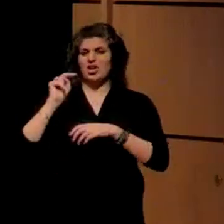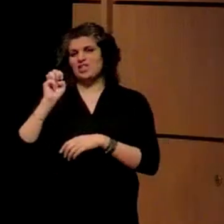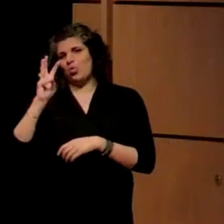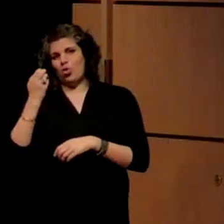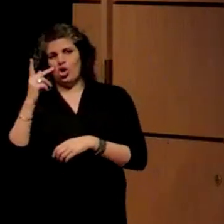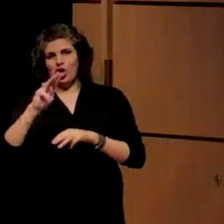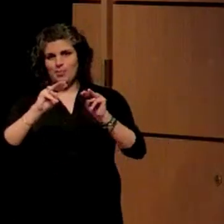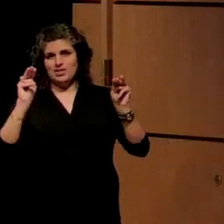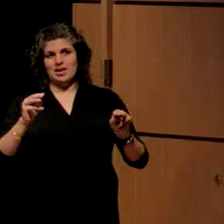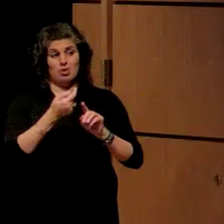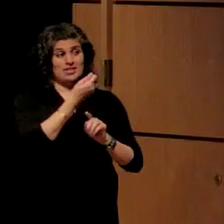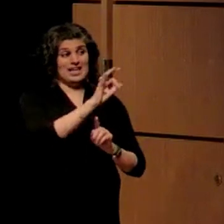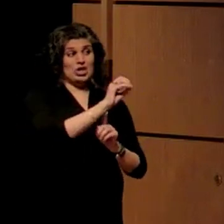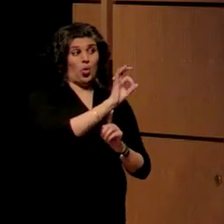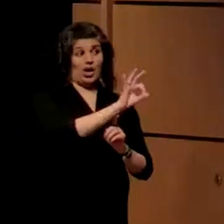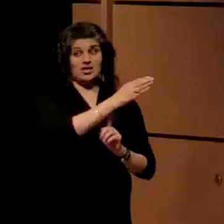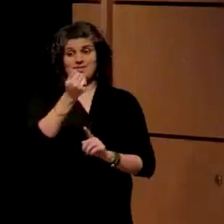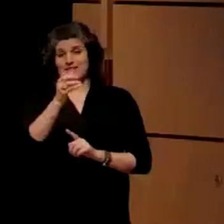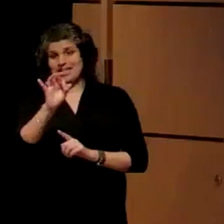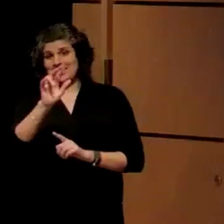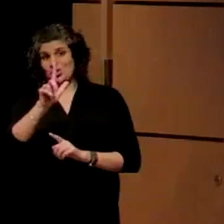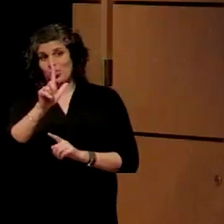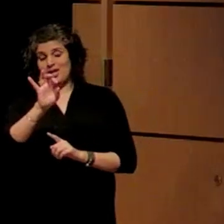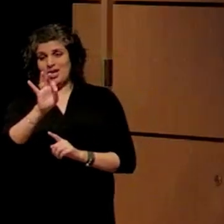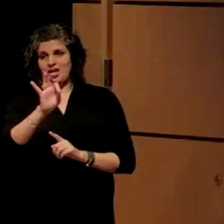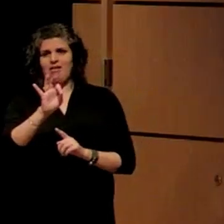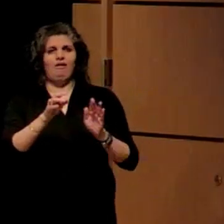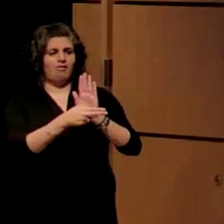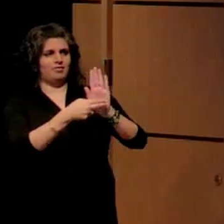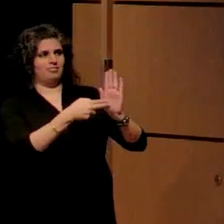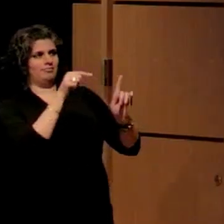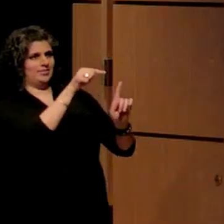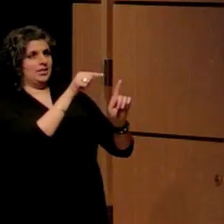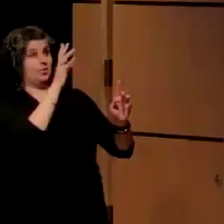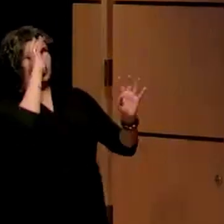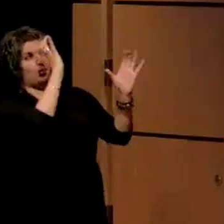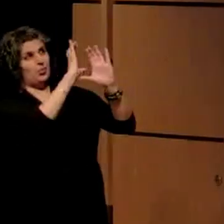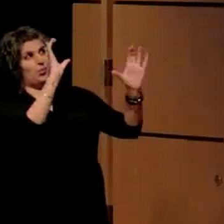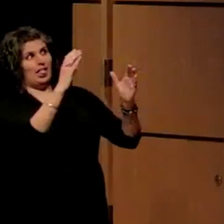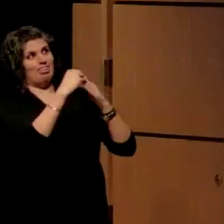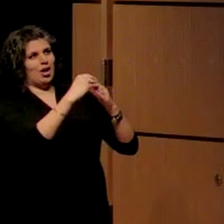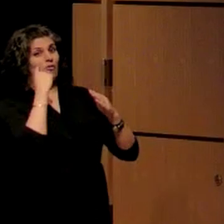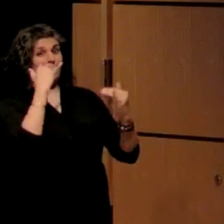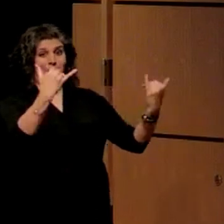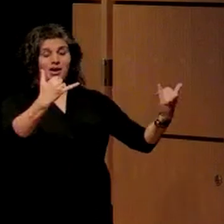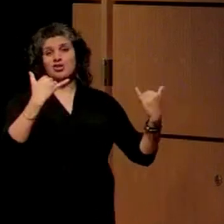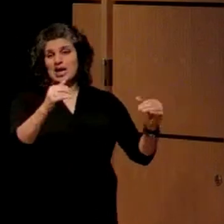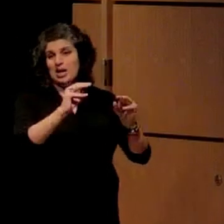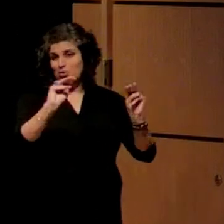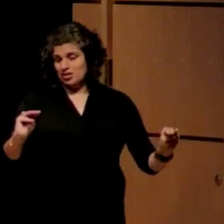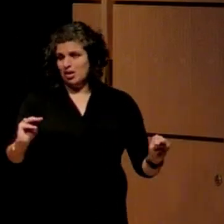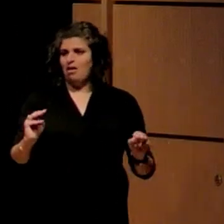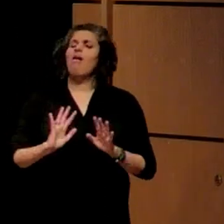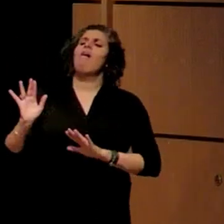to 1929, and who is often cited as the visionary leader for the modern day museum, once said